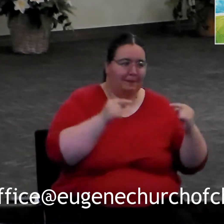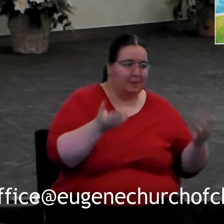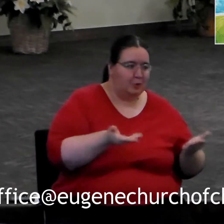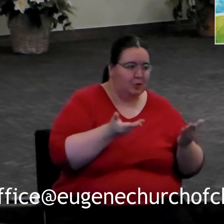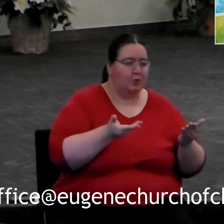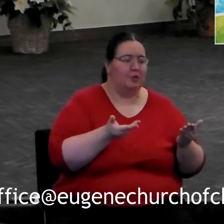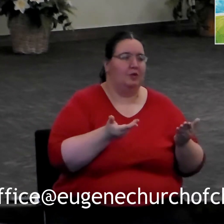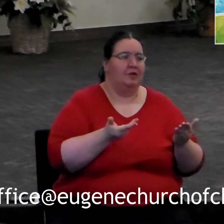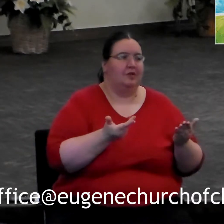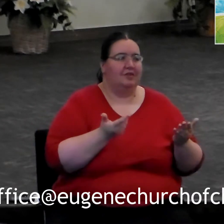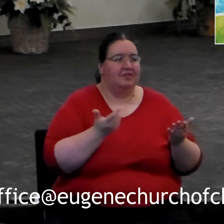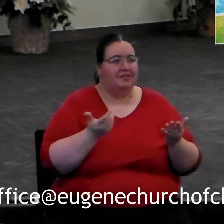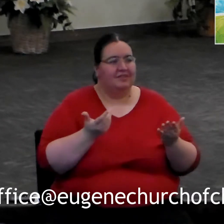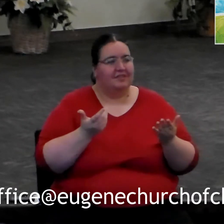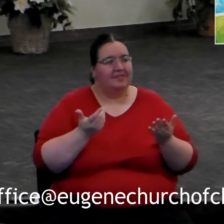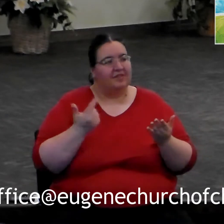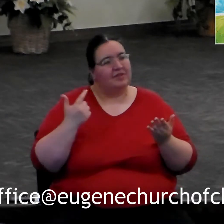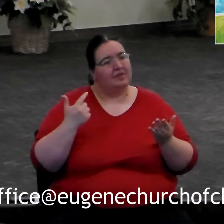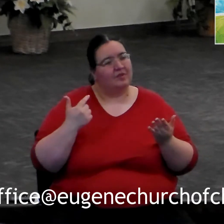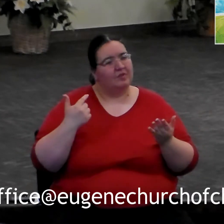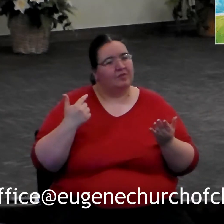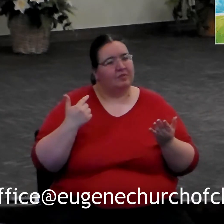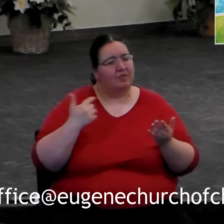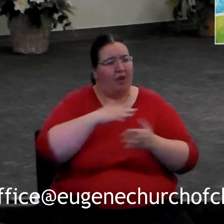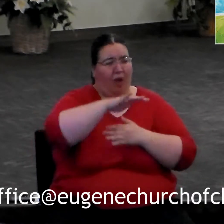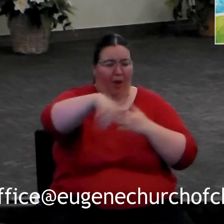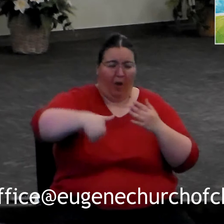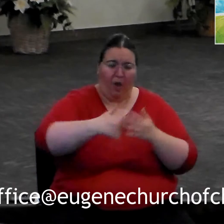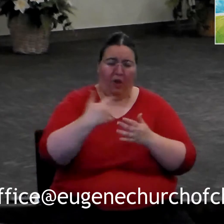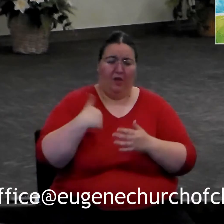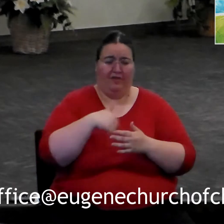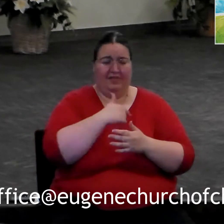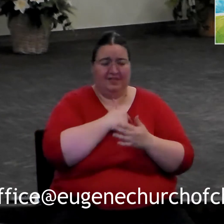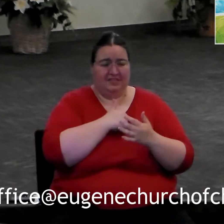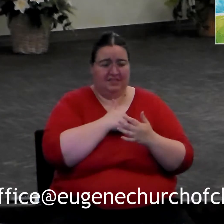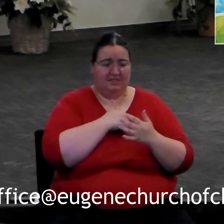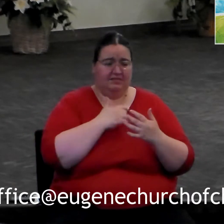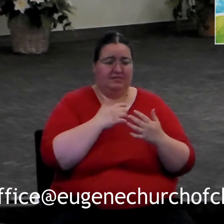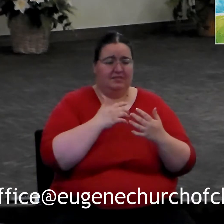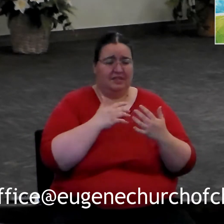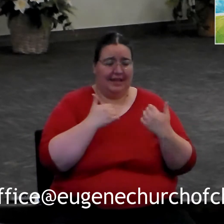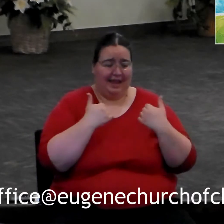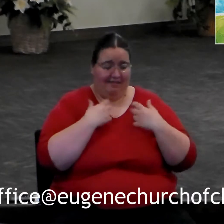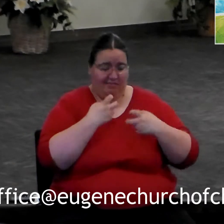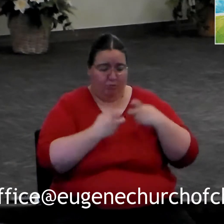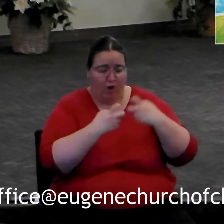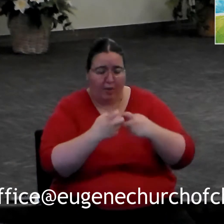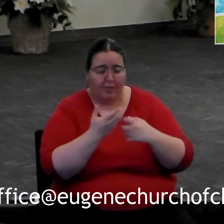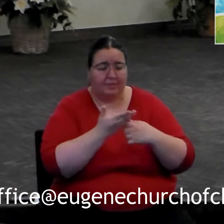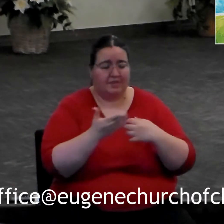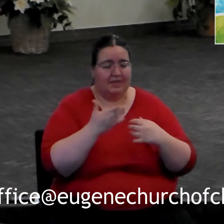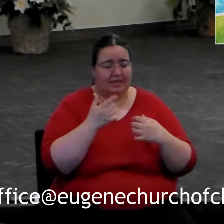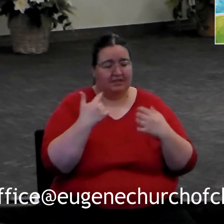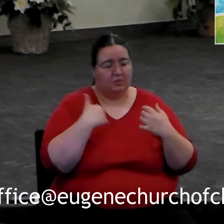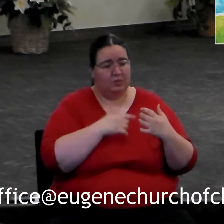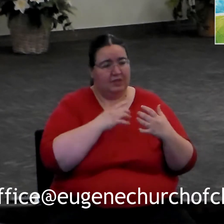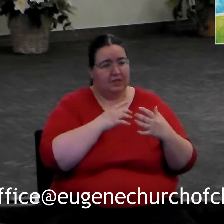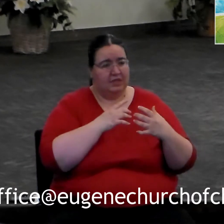We all have stuff during the course of a week that we have a hard time letting go of. We all have stuff during the course of a week that we have a hard time not